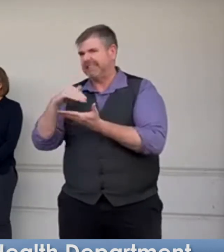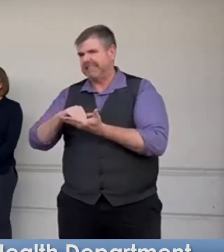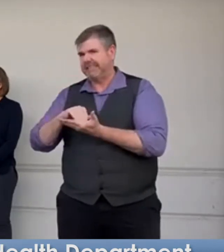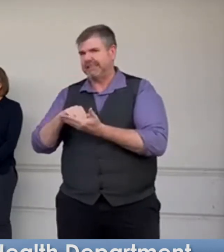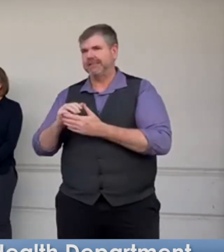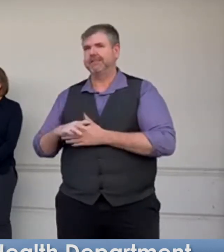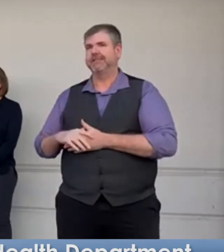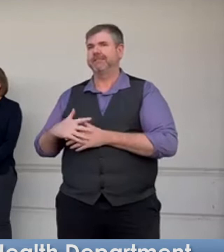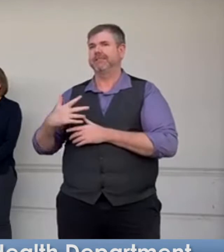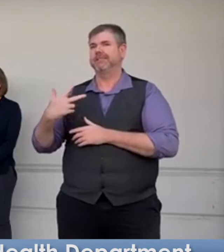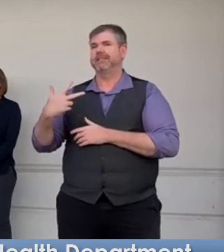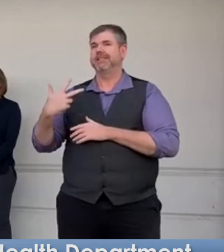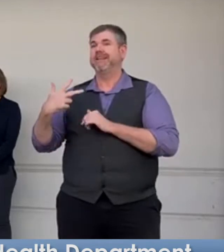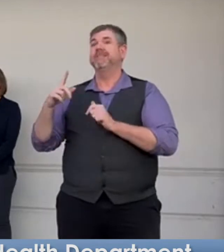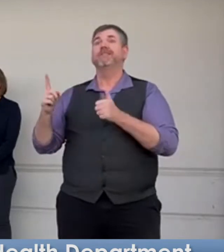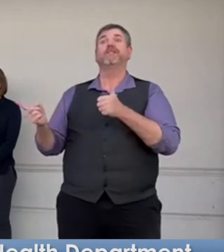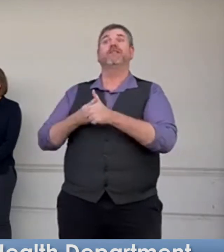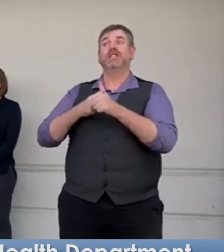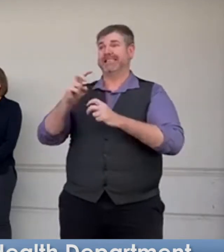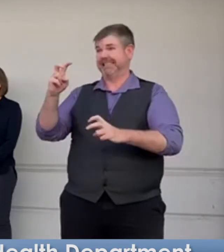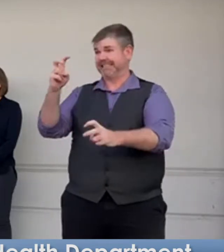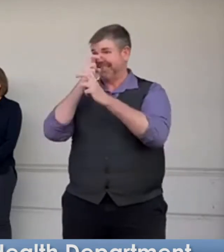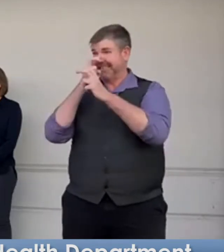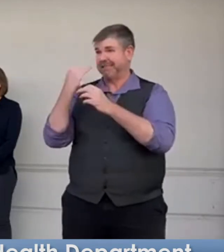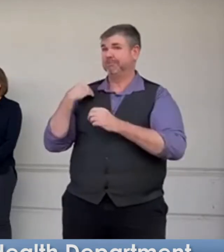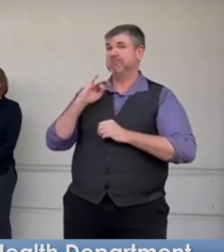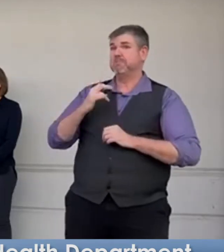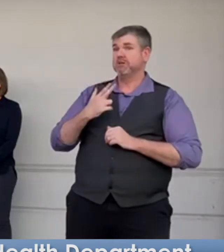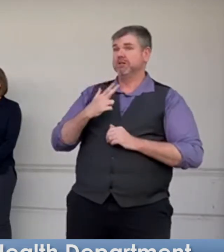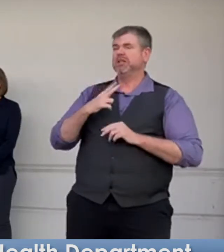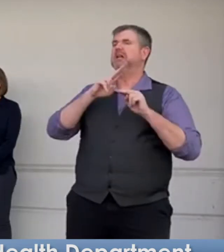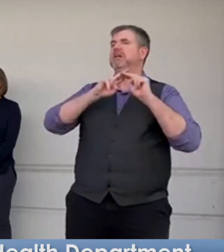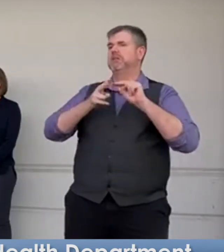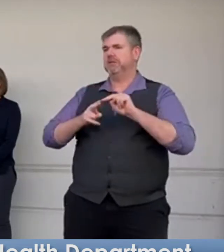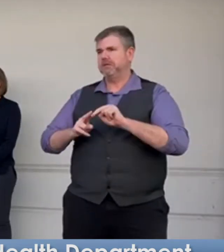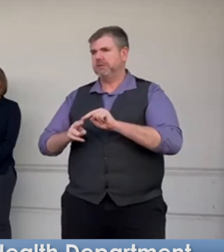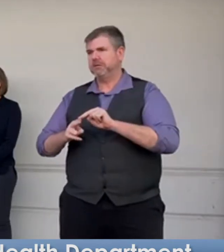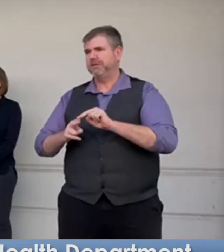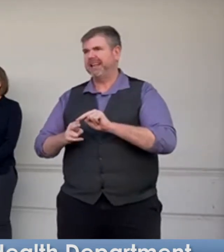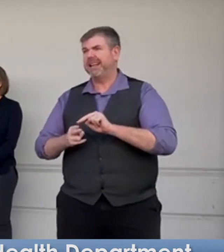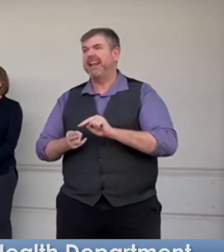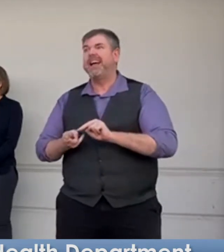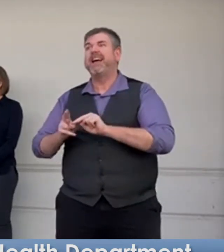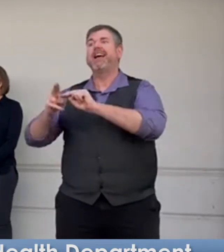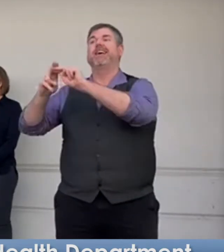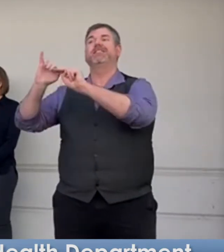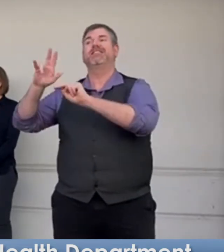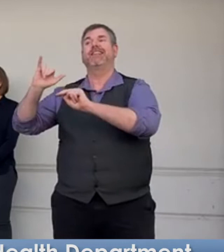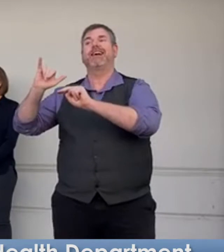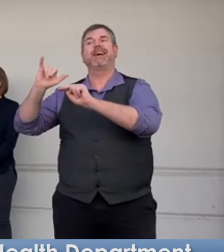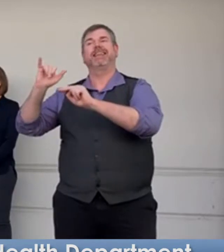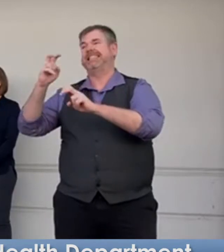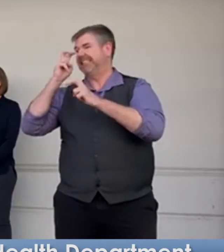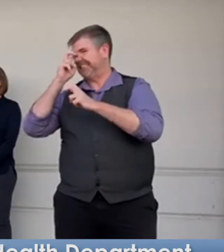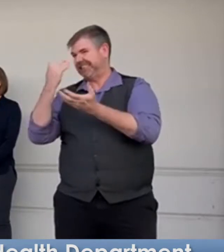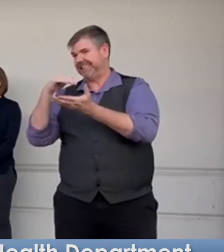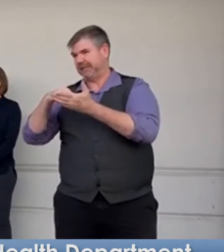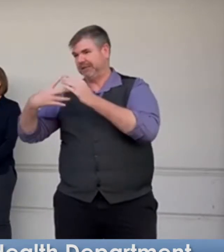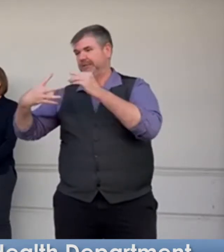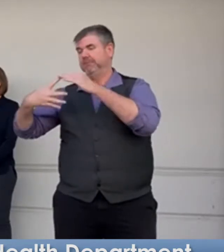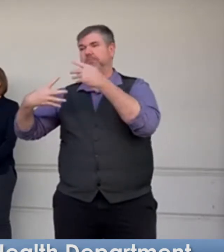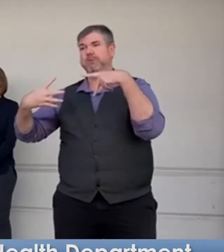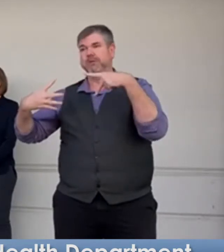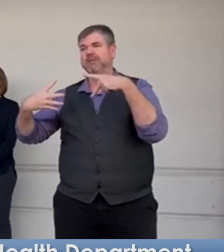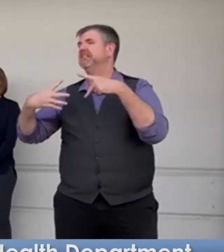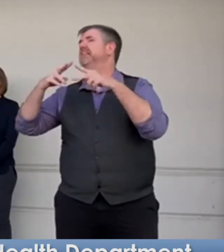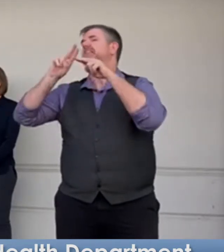come together and do that again to avoid the hospitalizations, to avoid the serious illness, and to avoid the deaths. But I'm